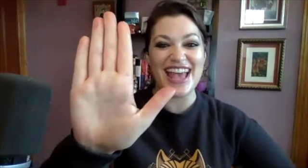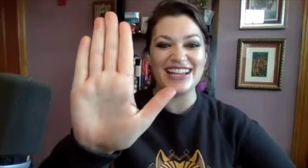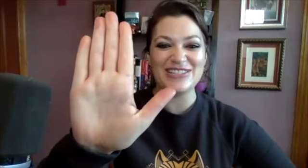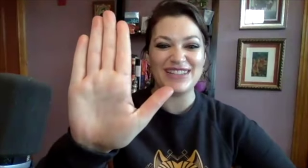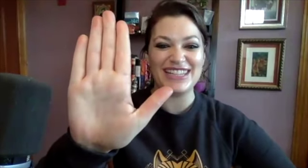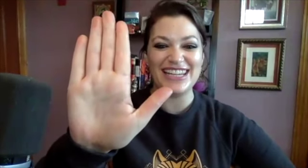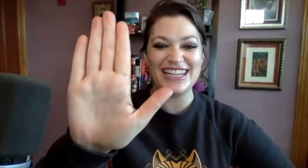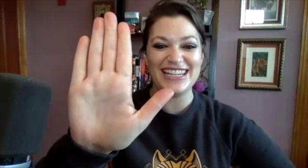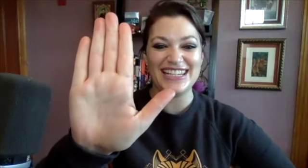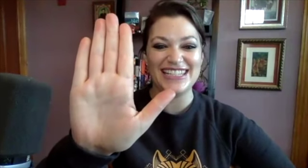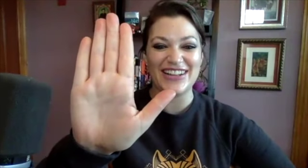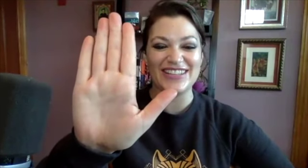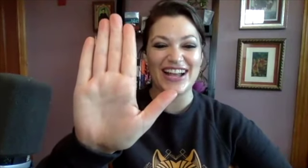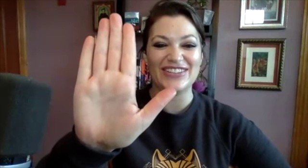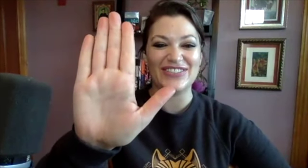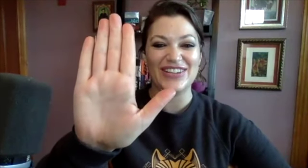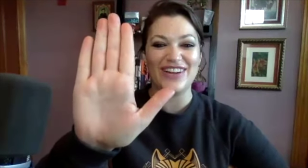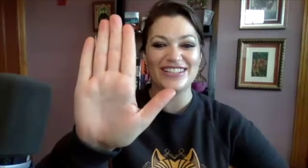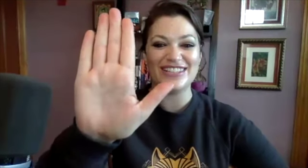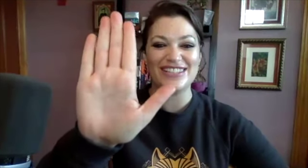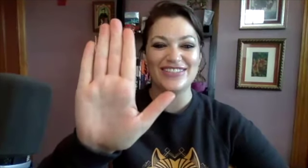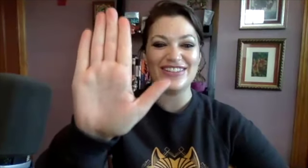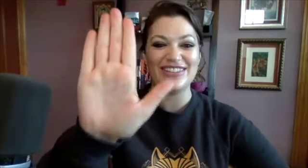hand, please. On the count of three. 1, 2, 3.